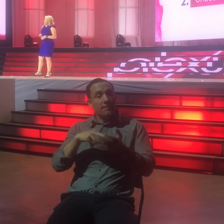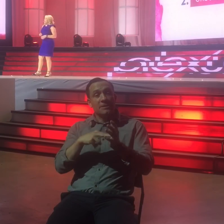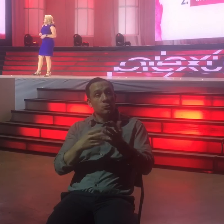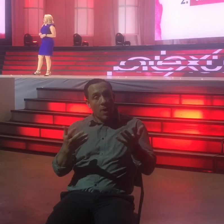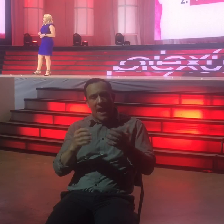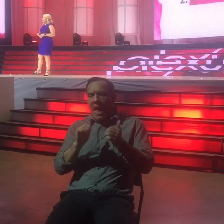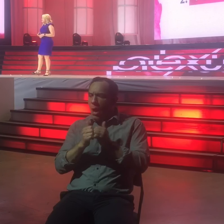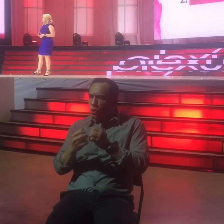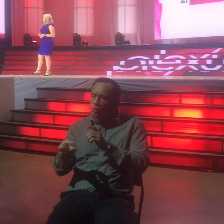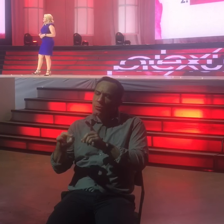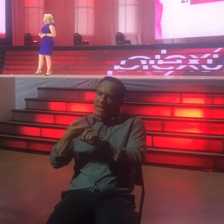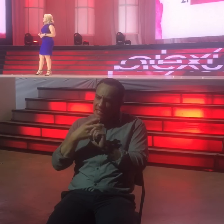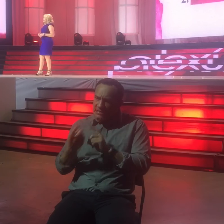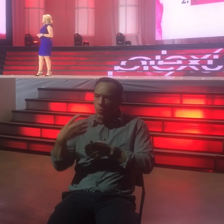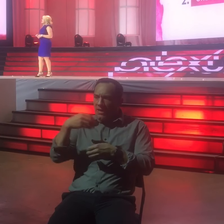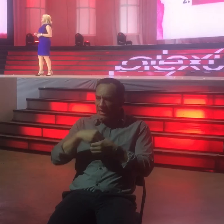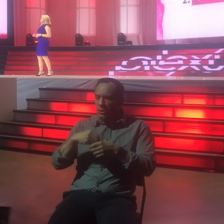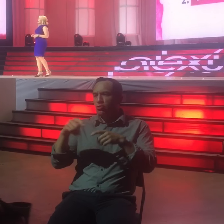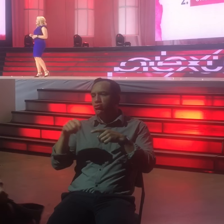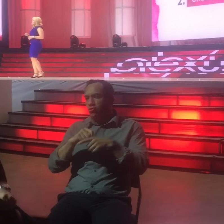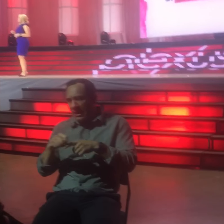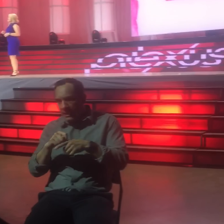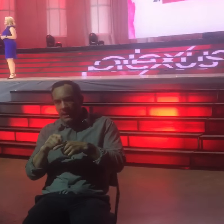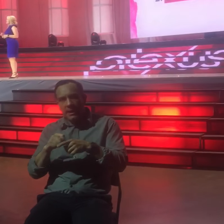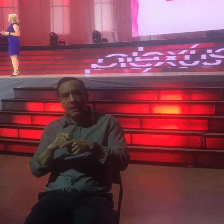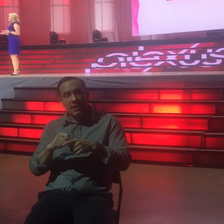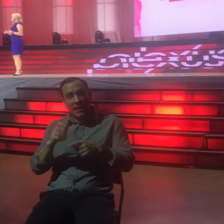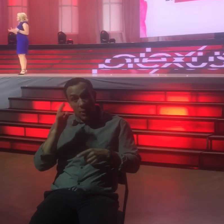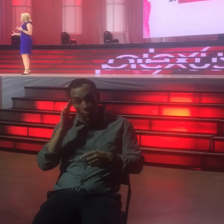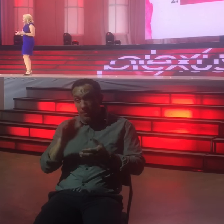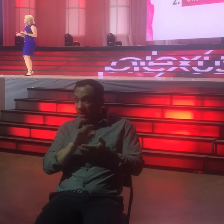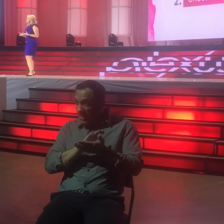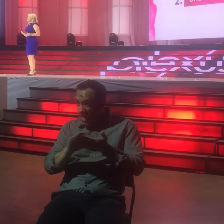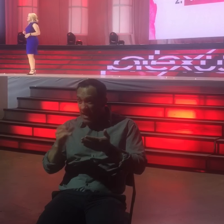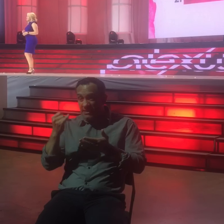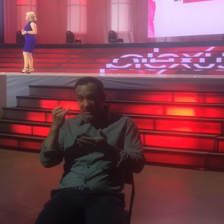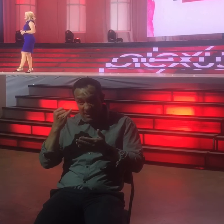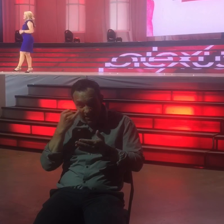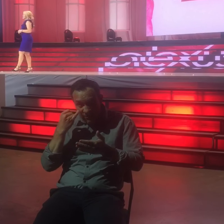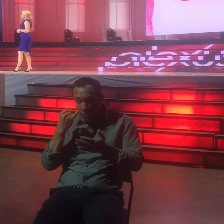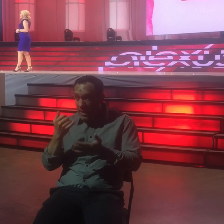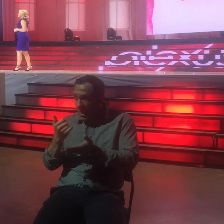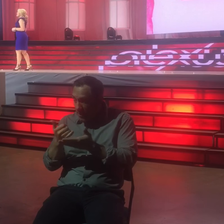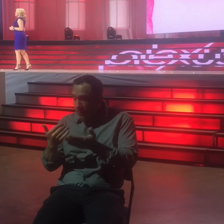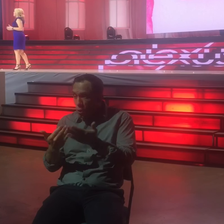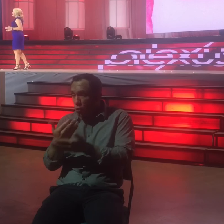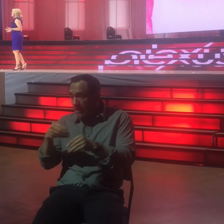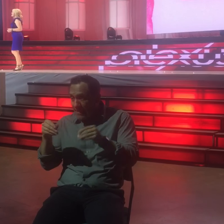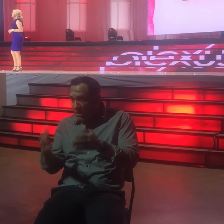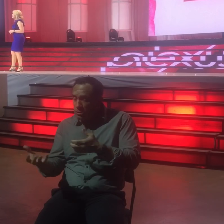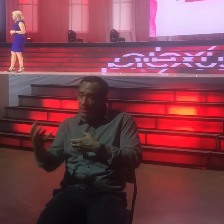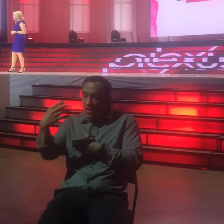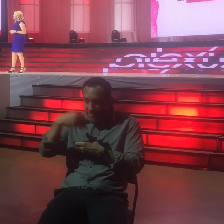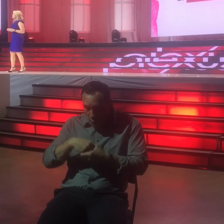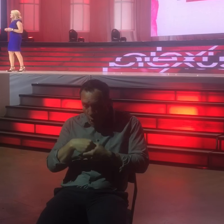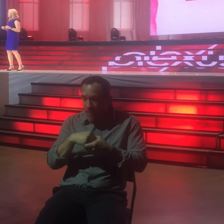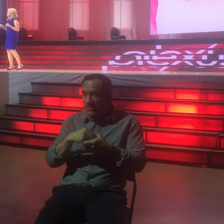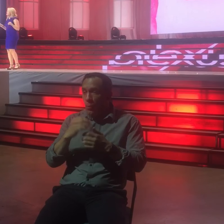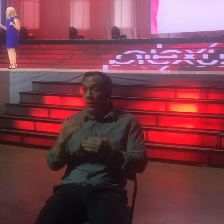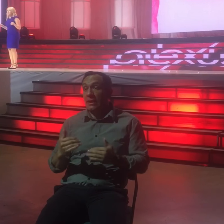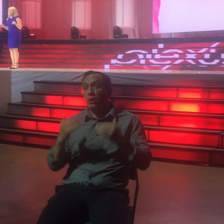it be great if you could onboard your new ambassadors in a way where maybe it increases their chances of success, it provides a